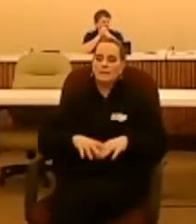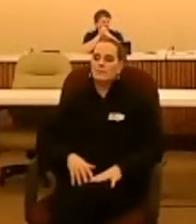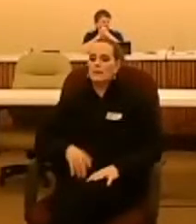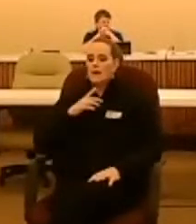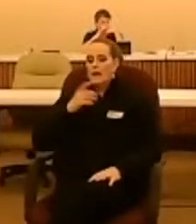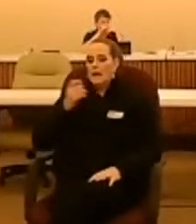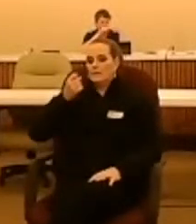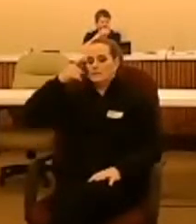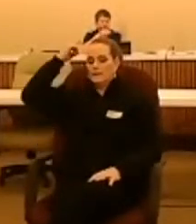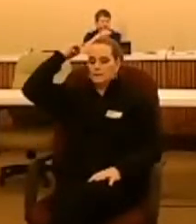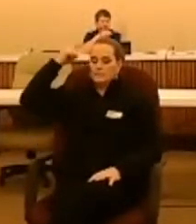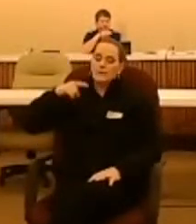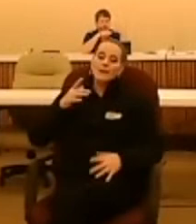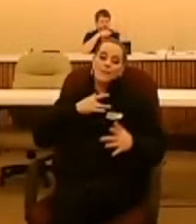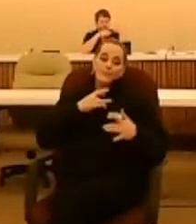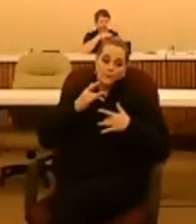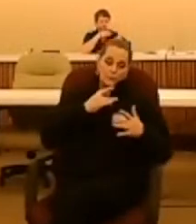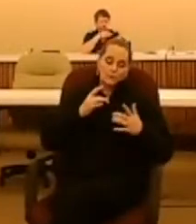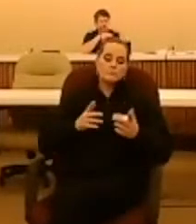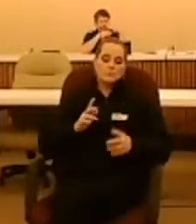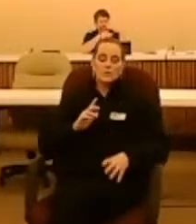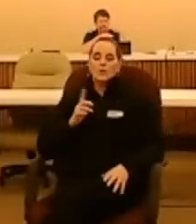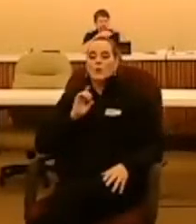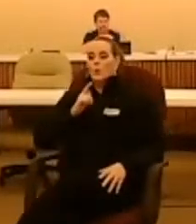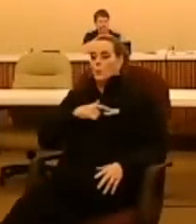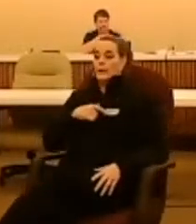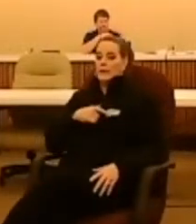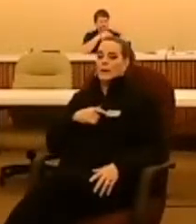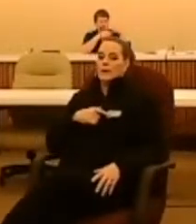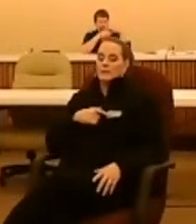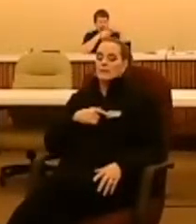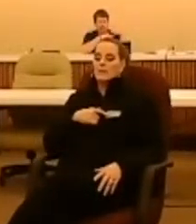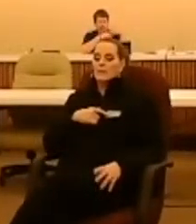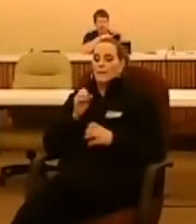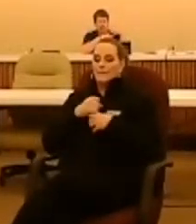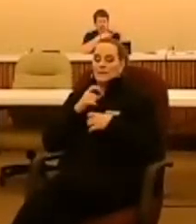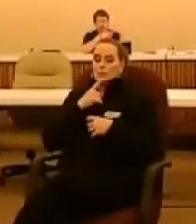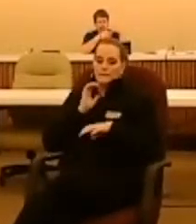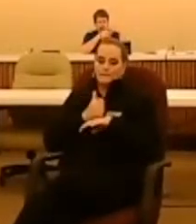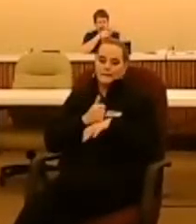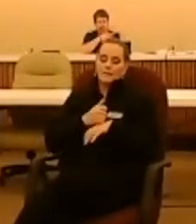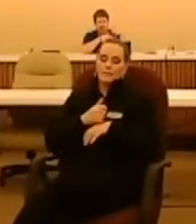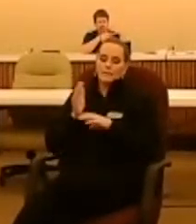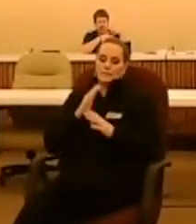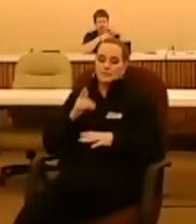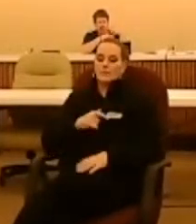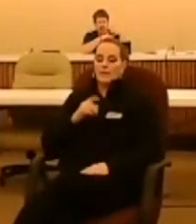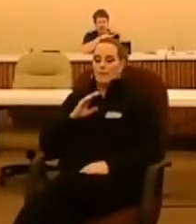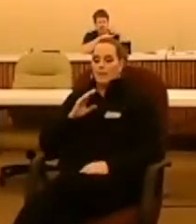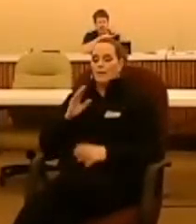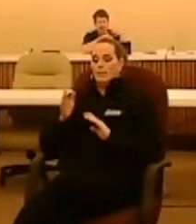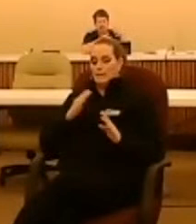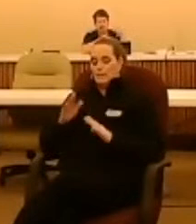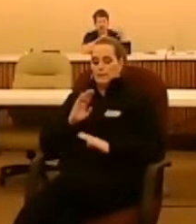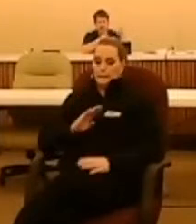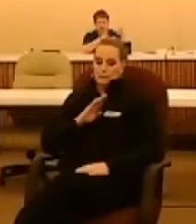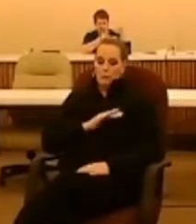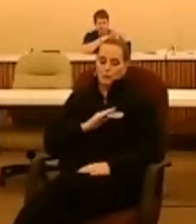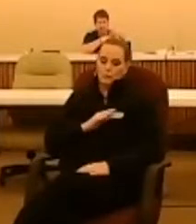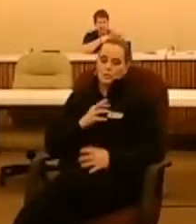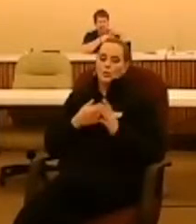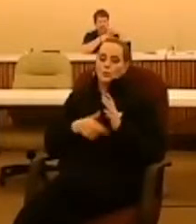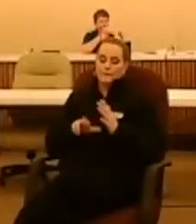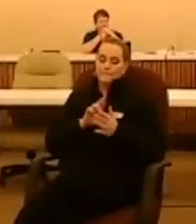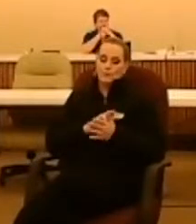My point is, if they're concerned about that, we can put that as a condition that the planning board reviews the drainage plans to make sure